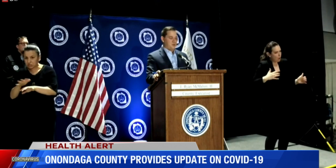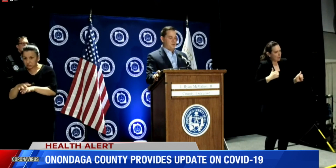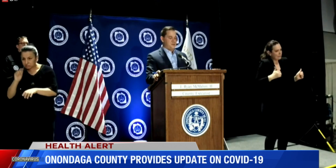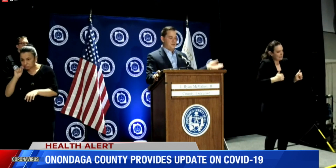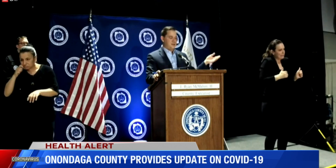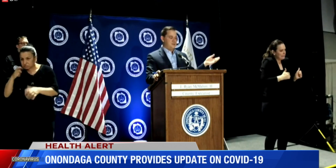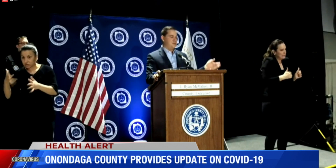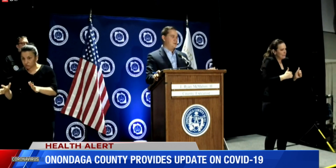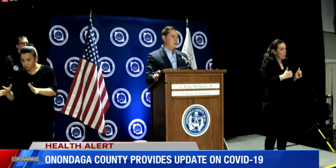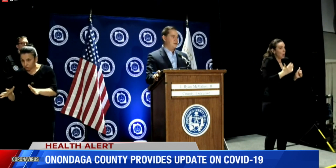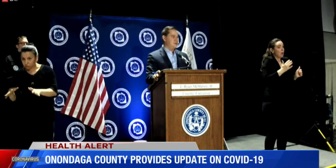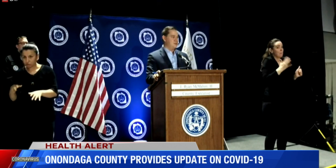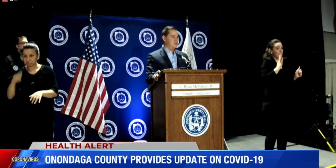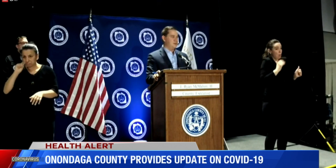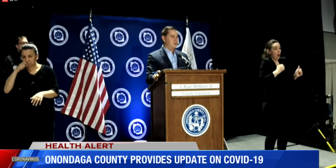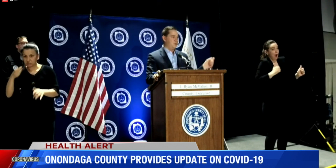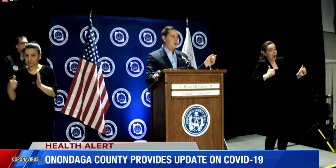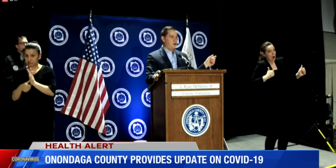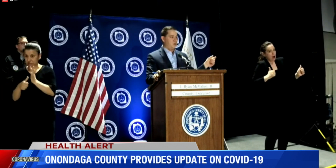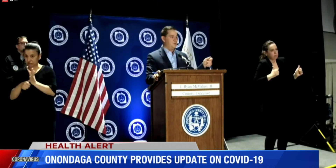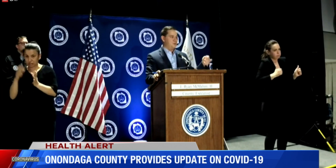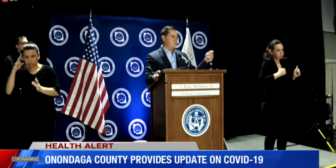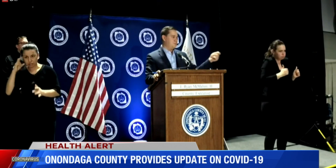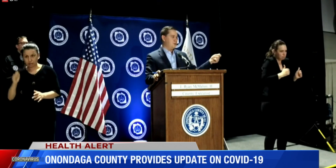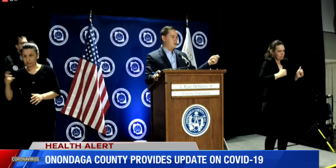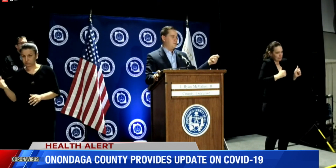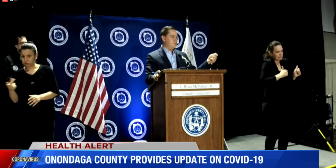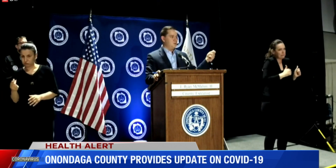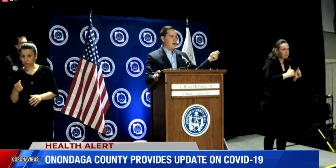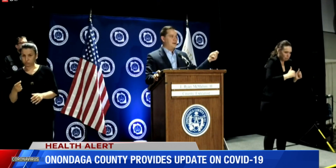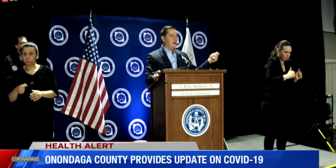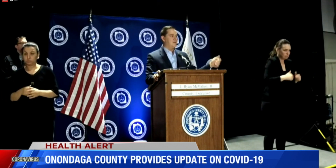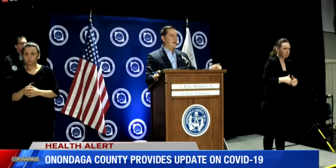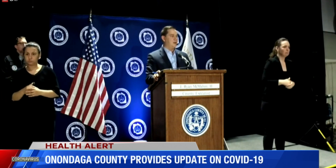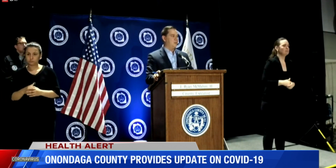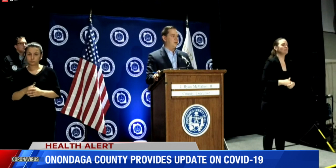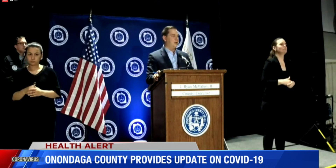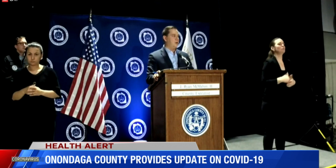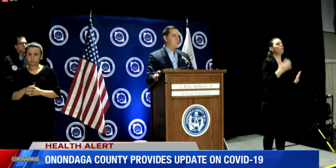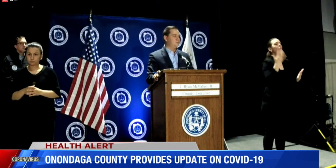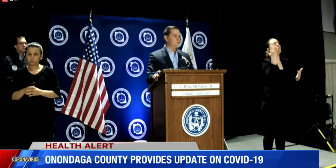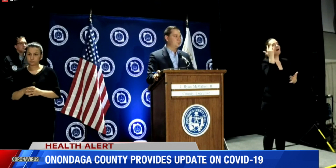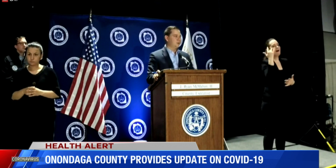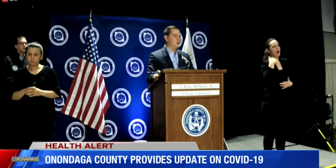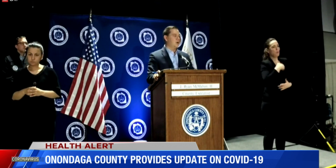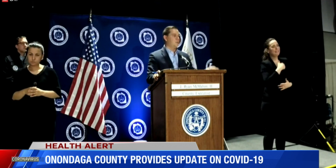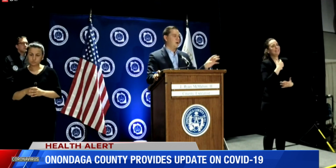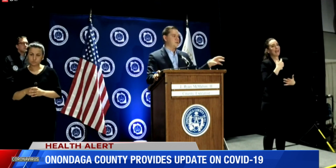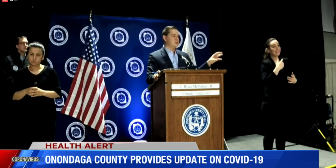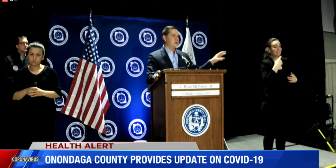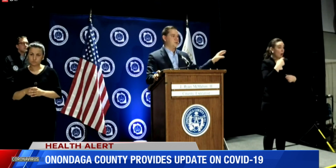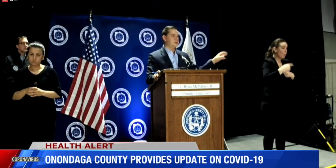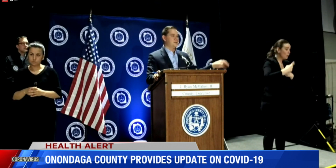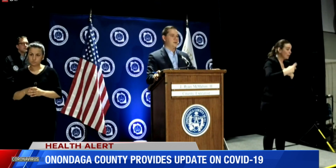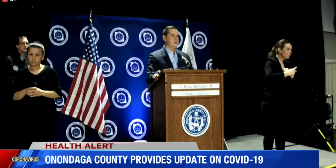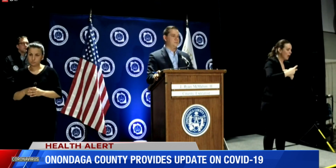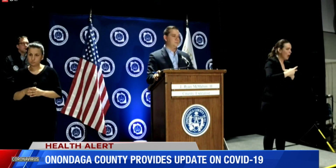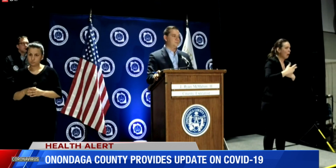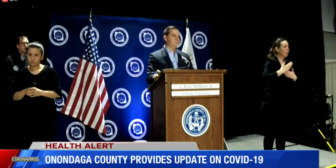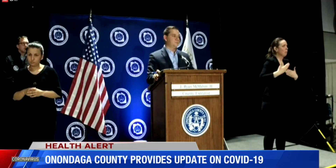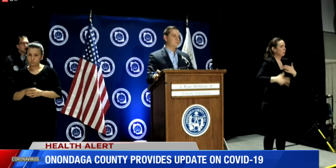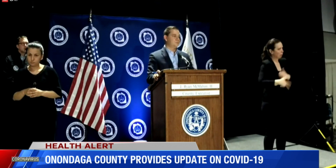of the increase in cases is that they were there. You're identifying them all now, in other parts of the country and